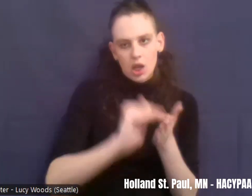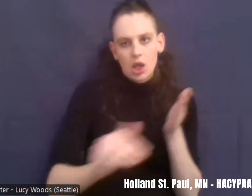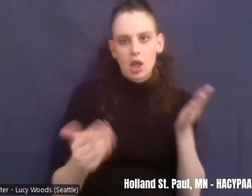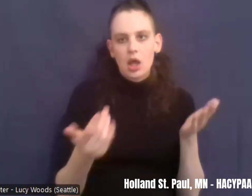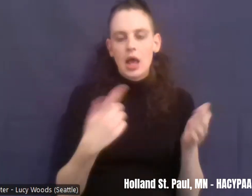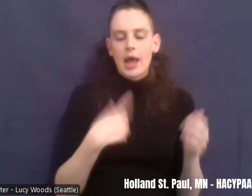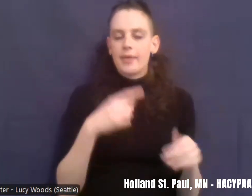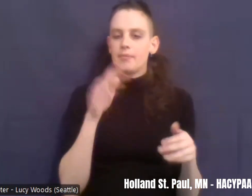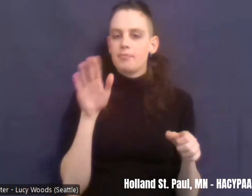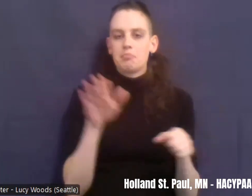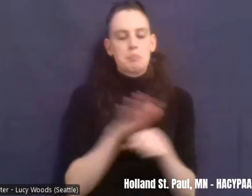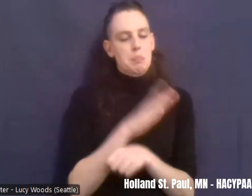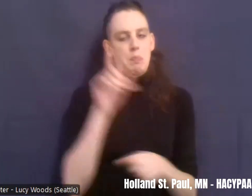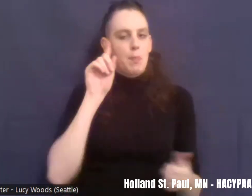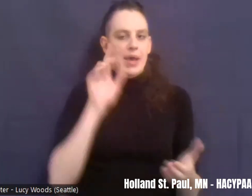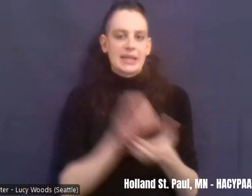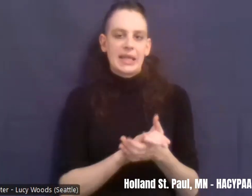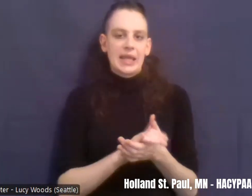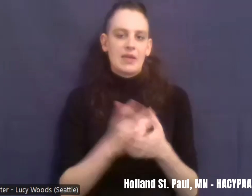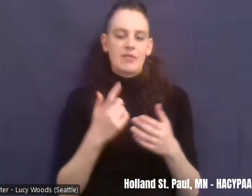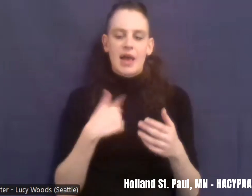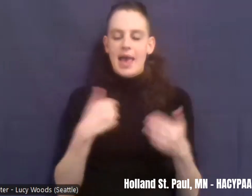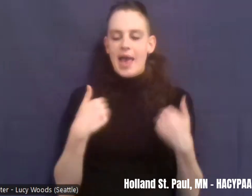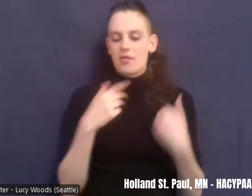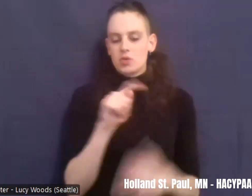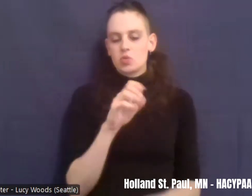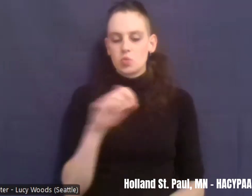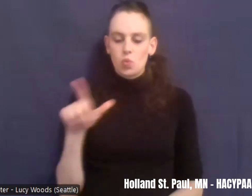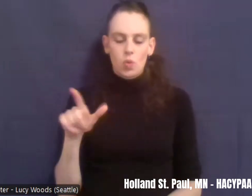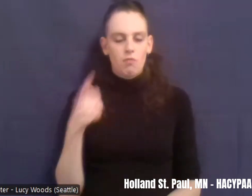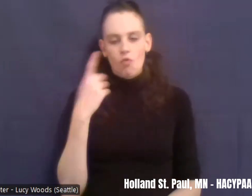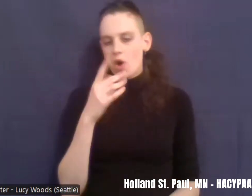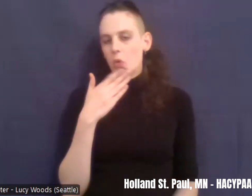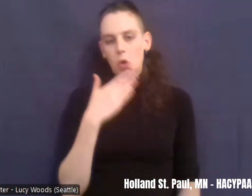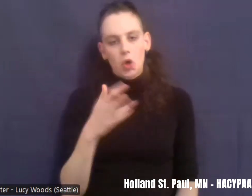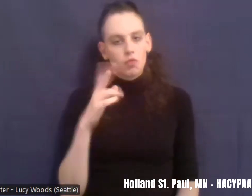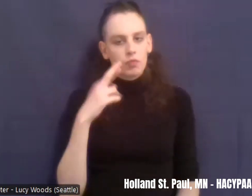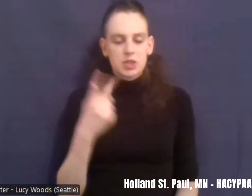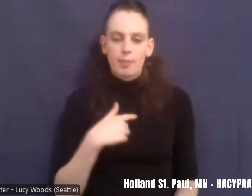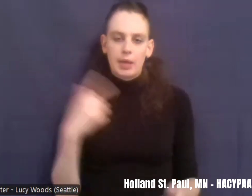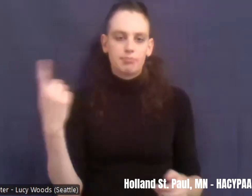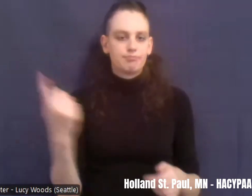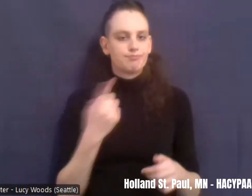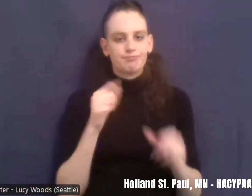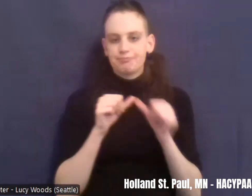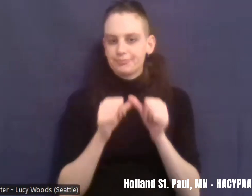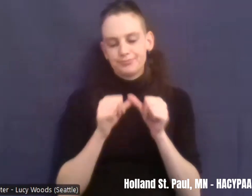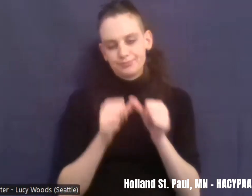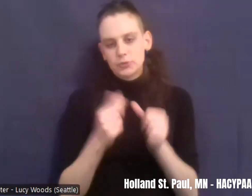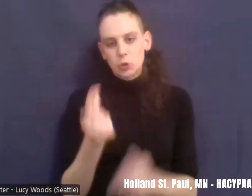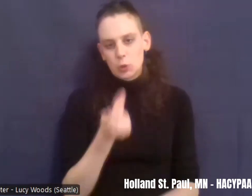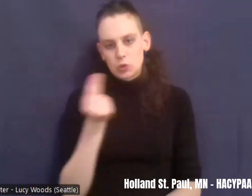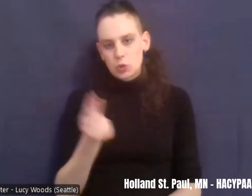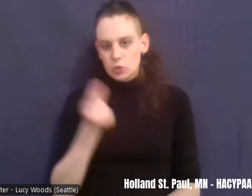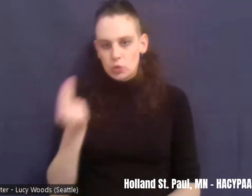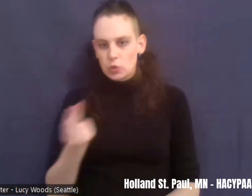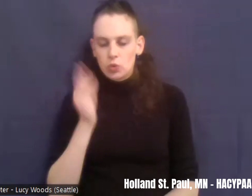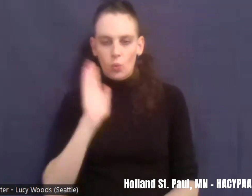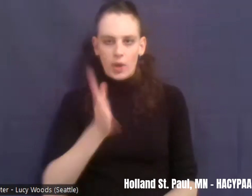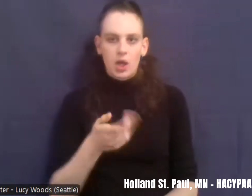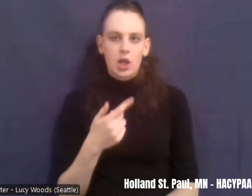given these tools for a reason, so I'm going to consistently use them. I do like my regular 11 step like checklist at night, like my prayer